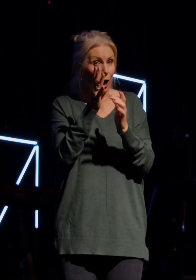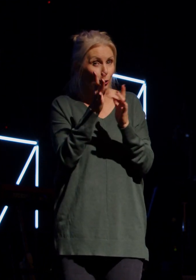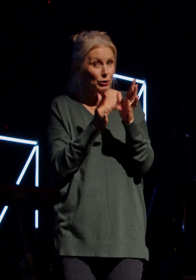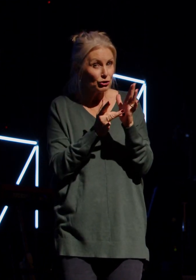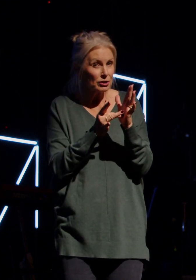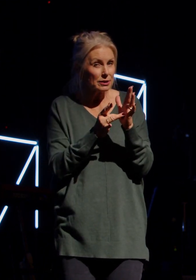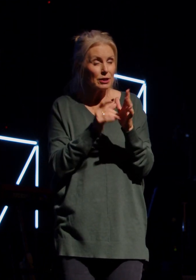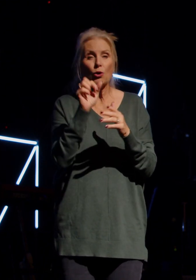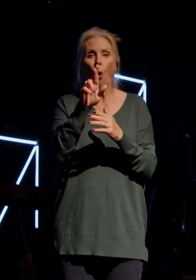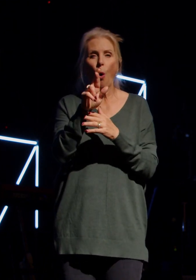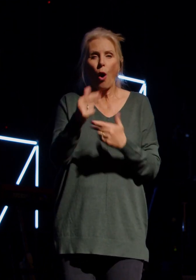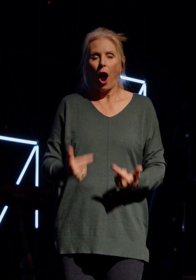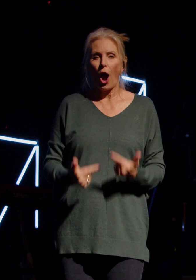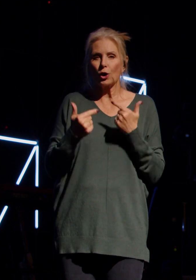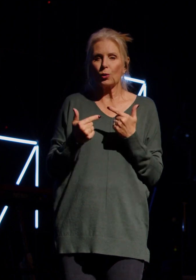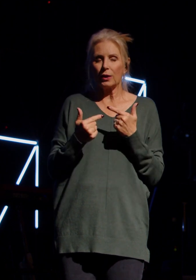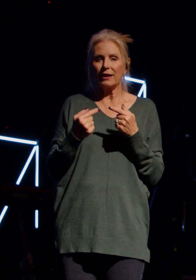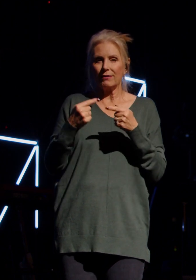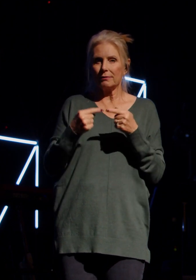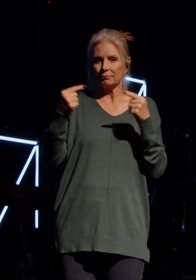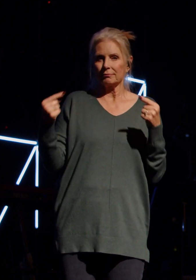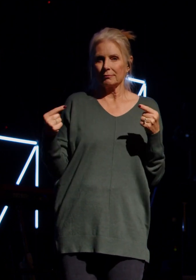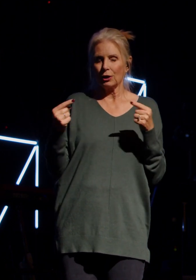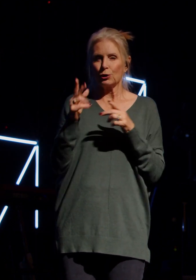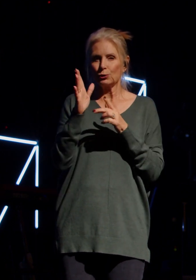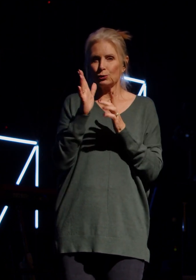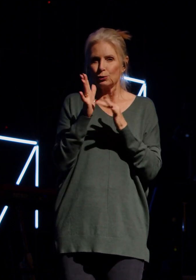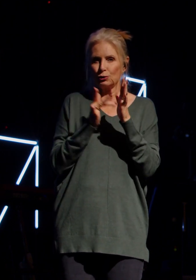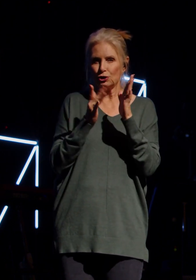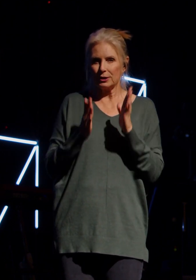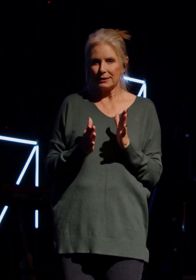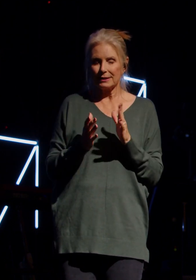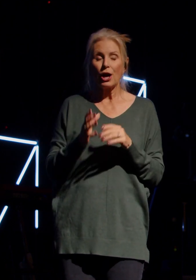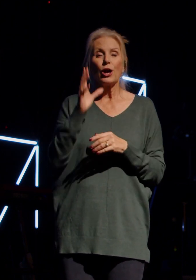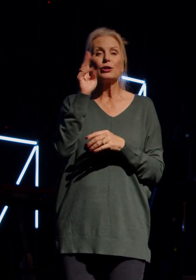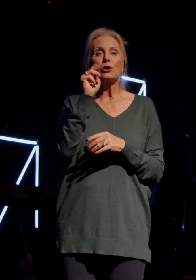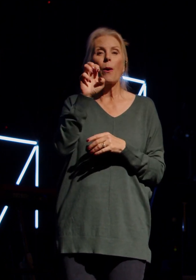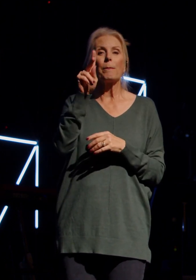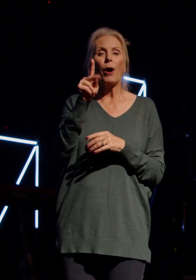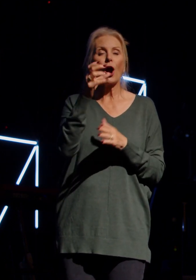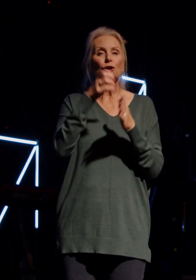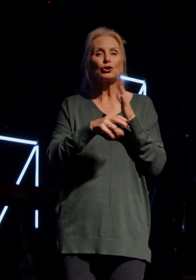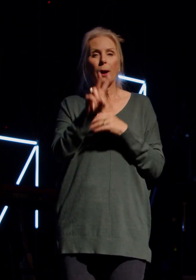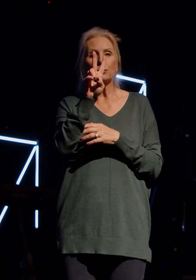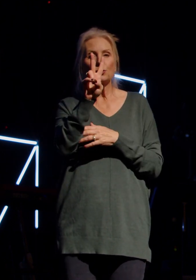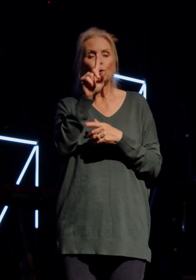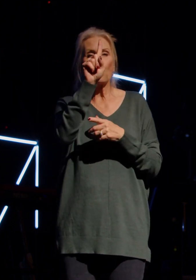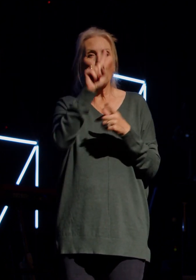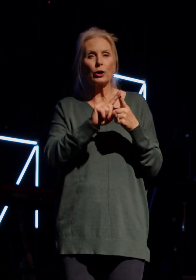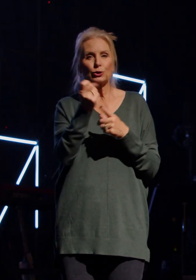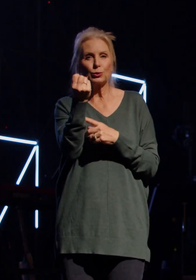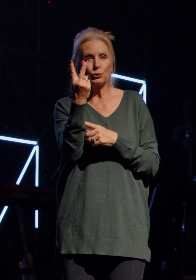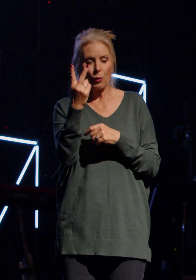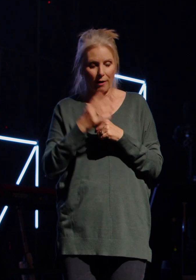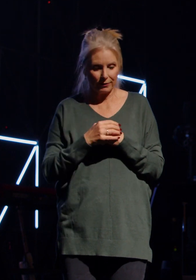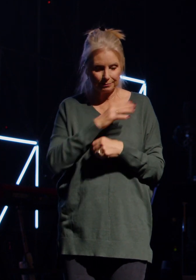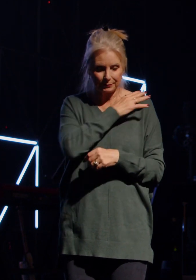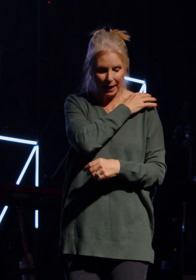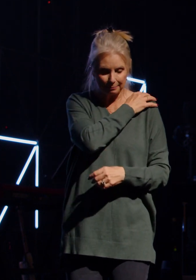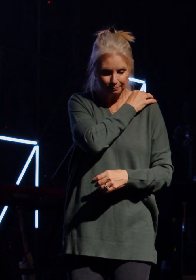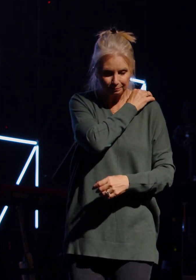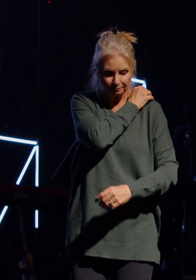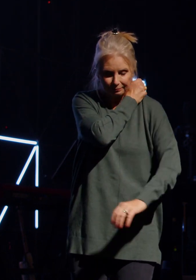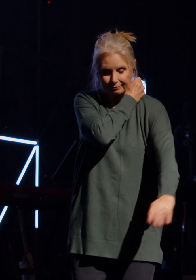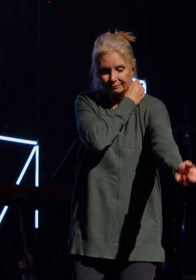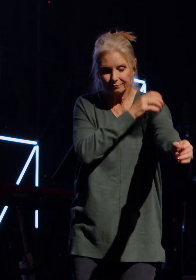opposition to him? Let's look at Mark chapter 2, 1 through 12. Mark 2, 1 through 12, as we'll spend the first amount of time.